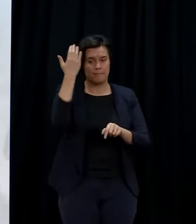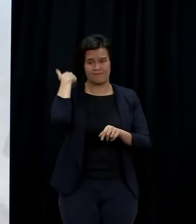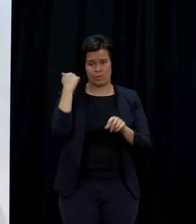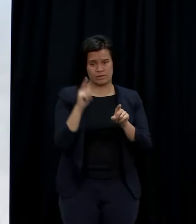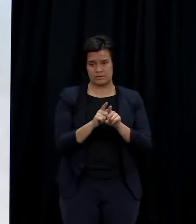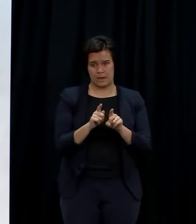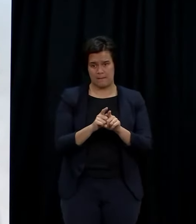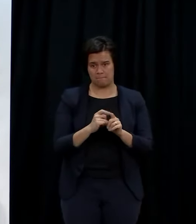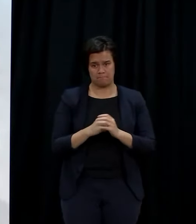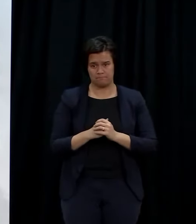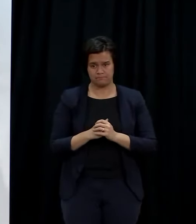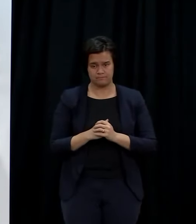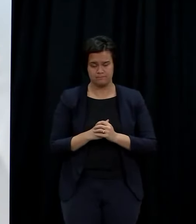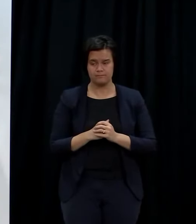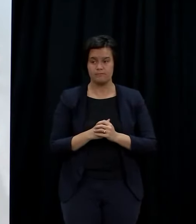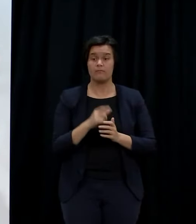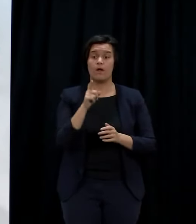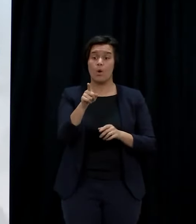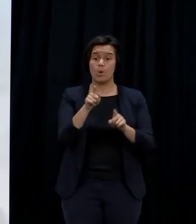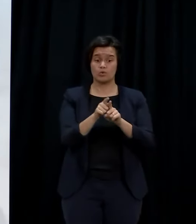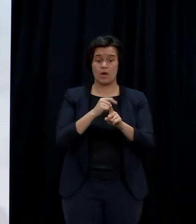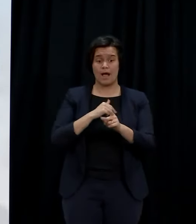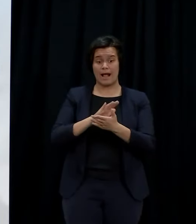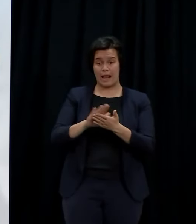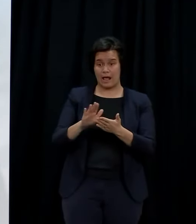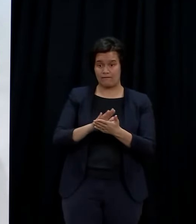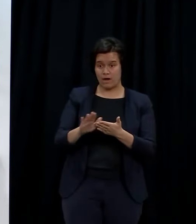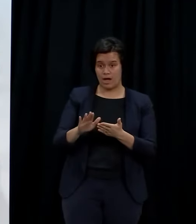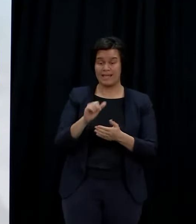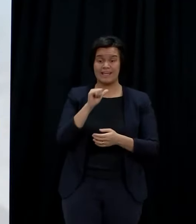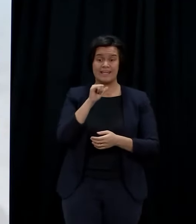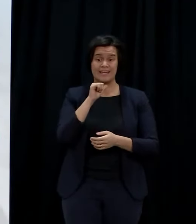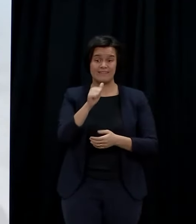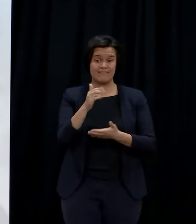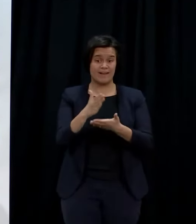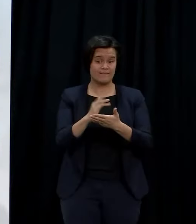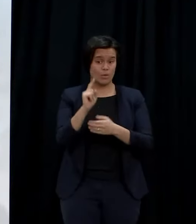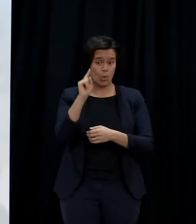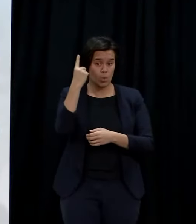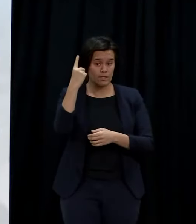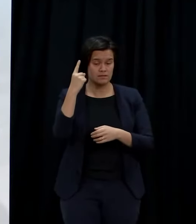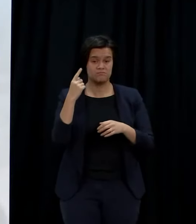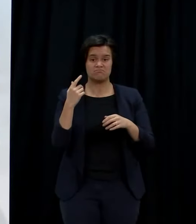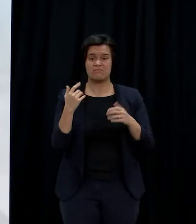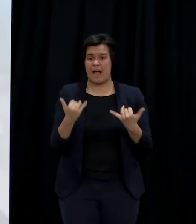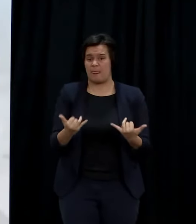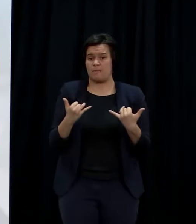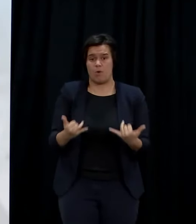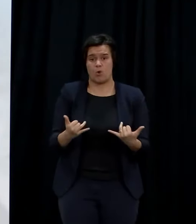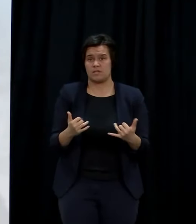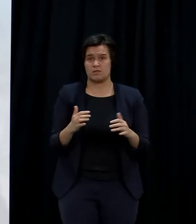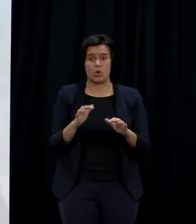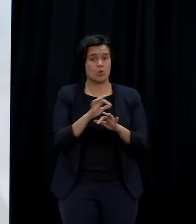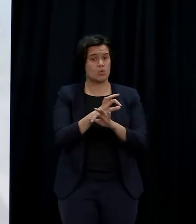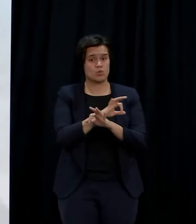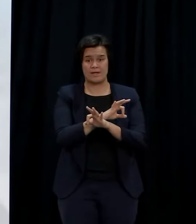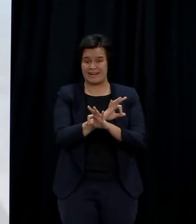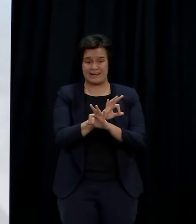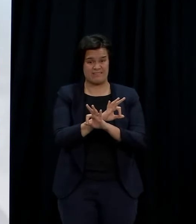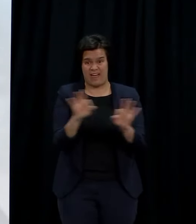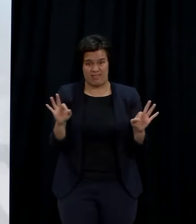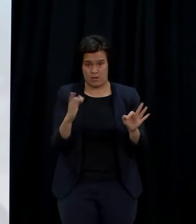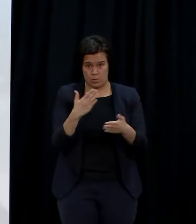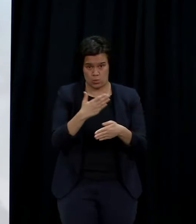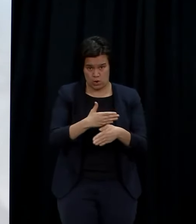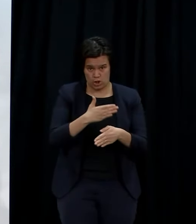One thing I'll quickly clarify, if you live in Auckland, you're currently not working, but the place that you work is going to be in a level 3 area,